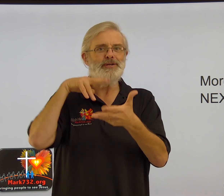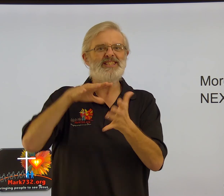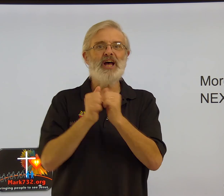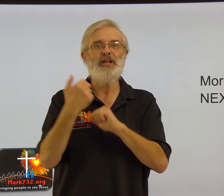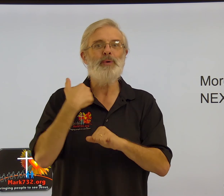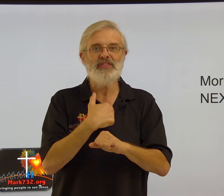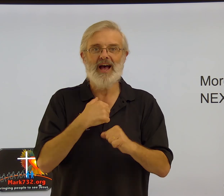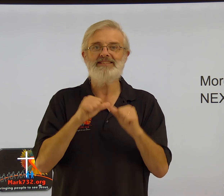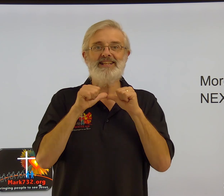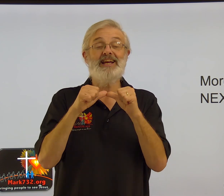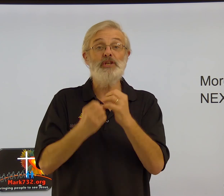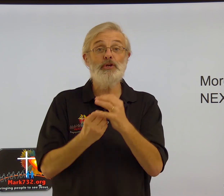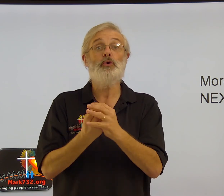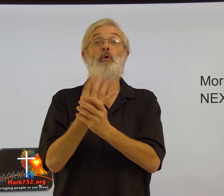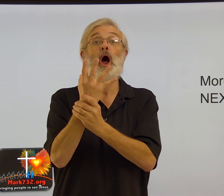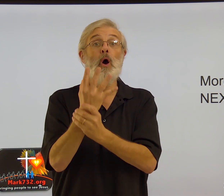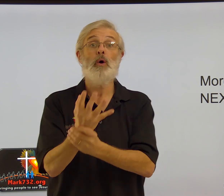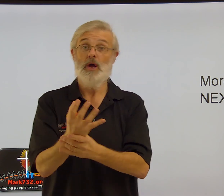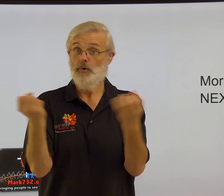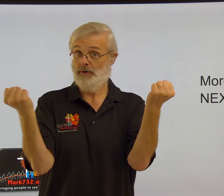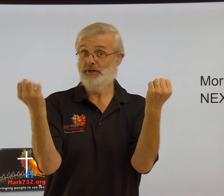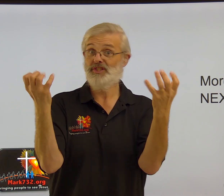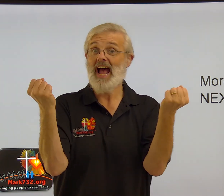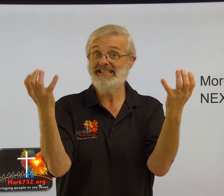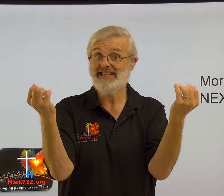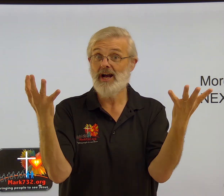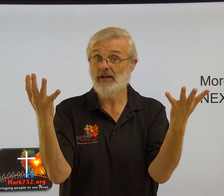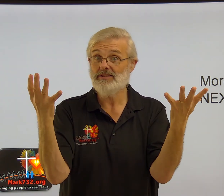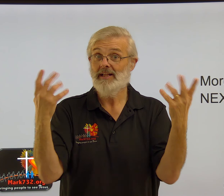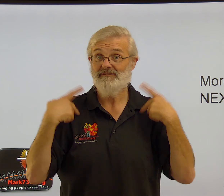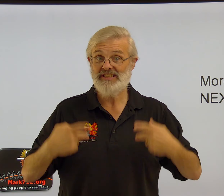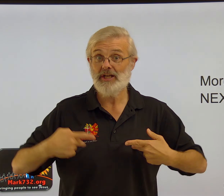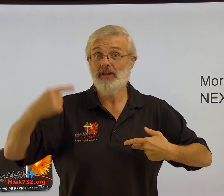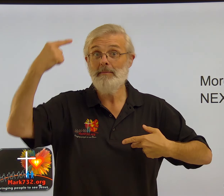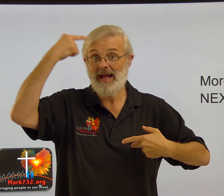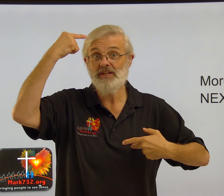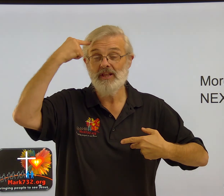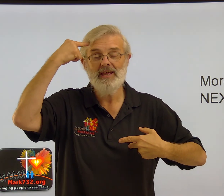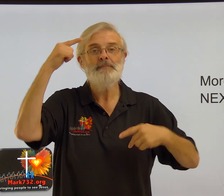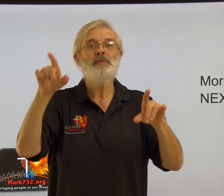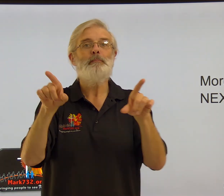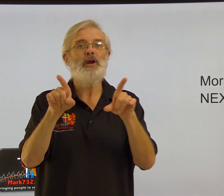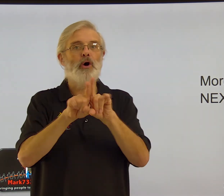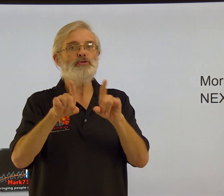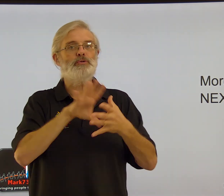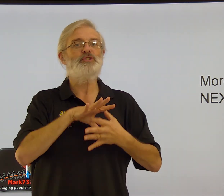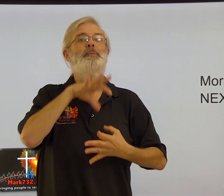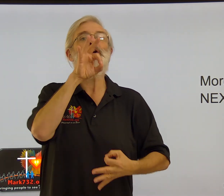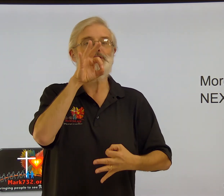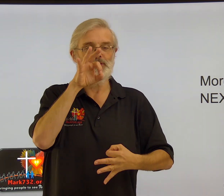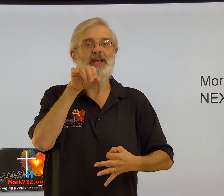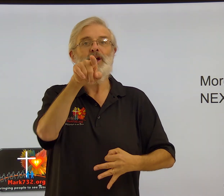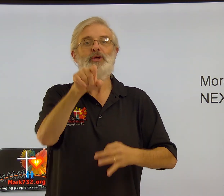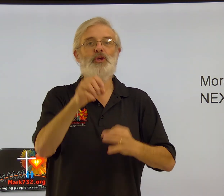study with us. And continue to grow with your science skills, physically and mentally, but also spiritually. You will